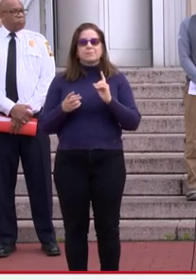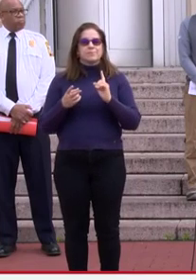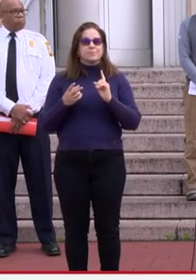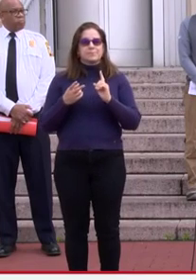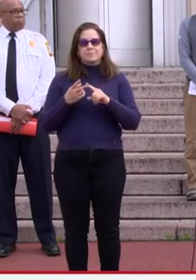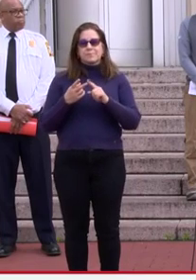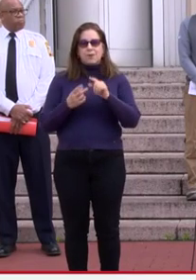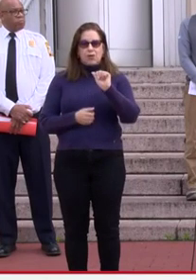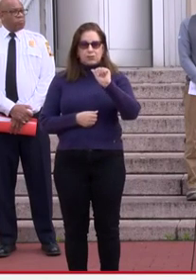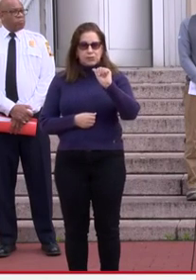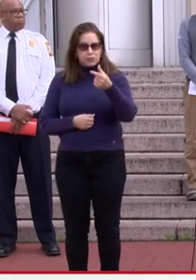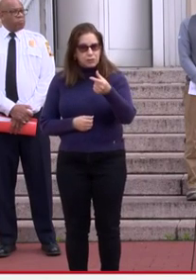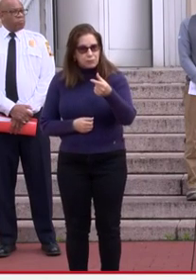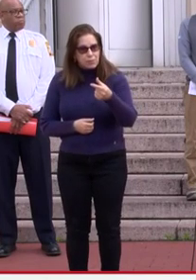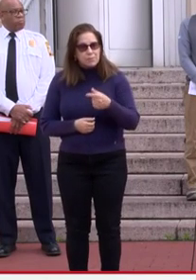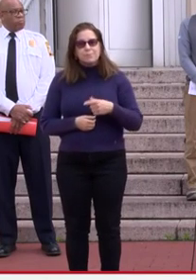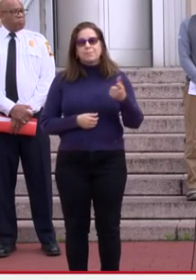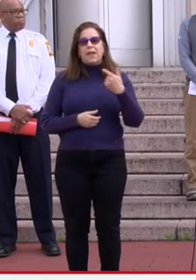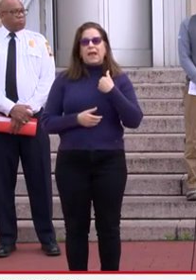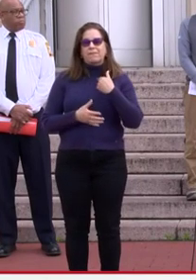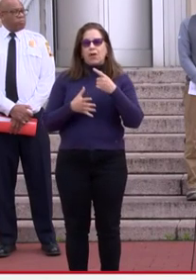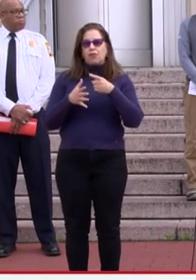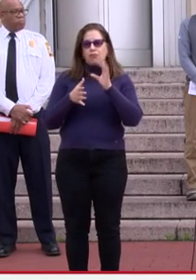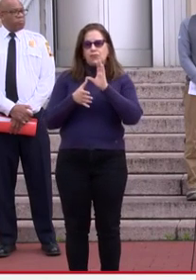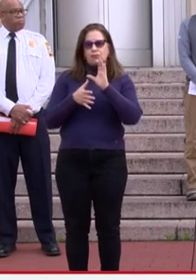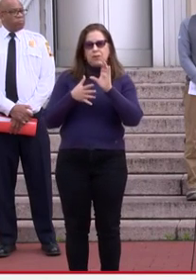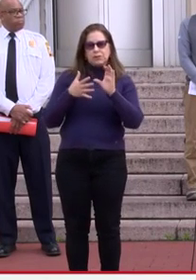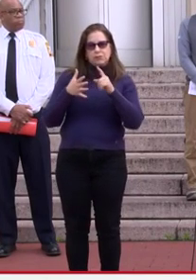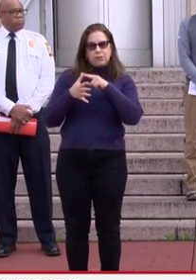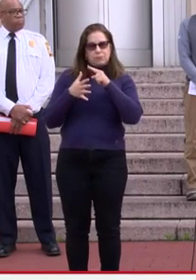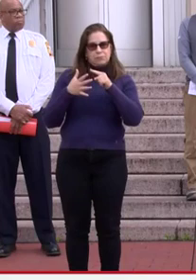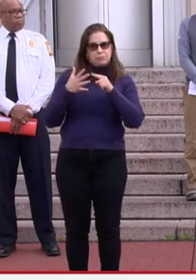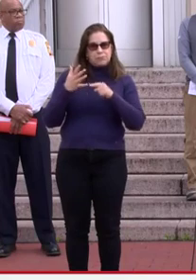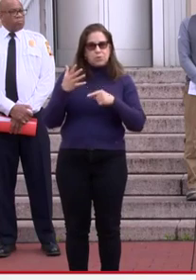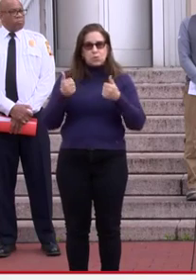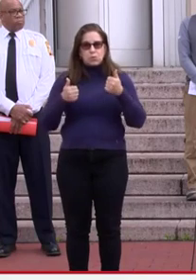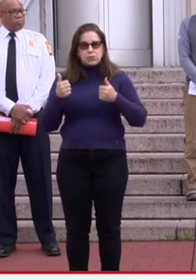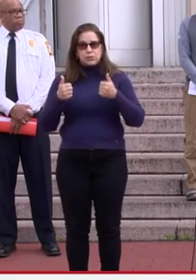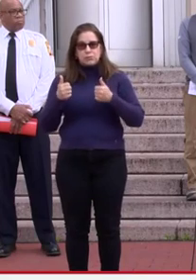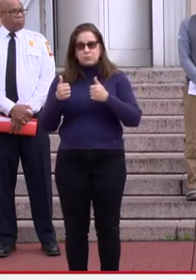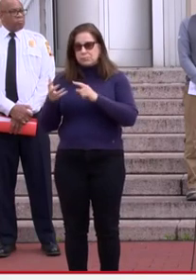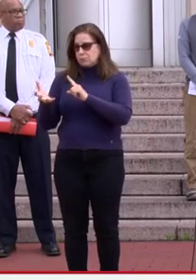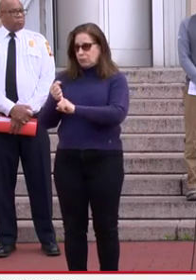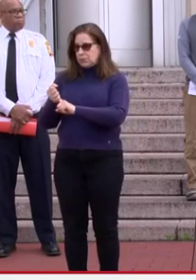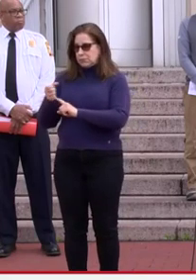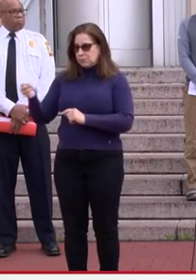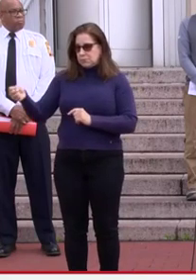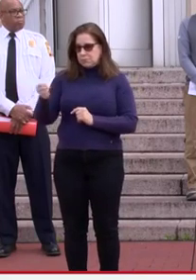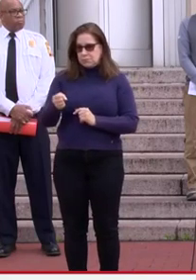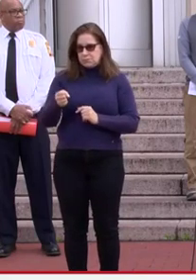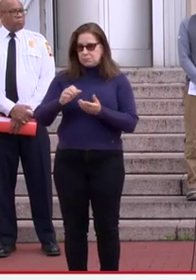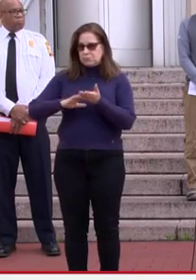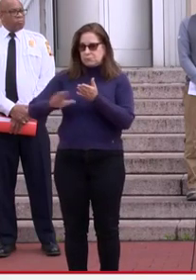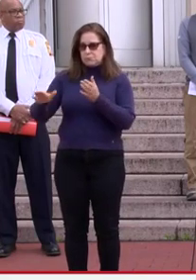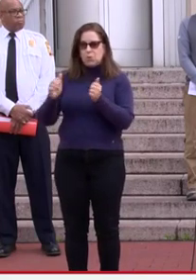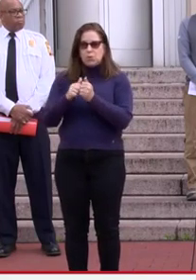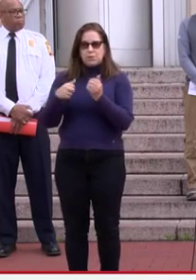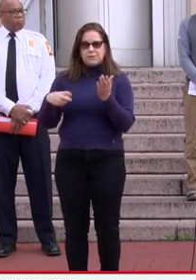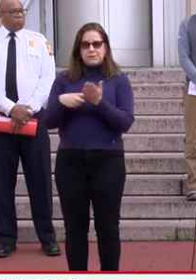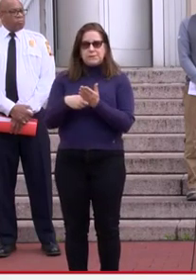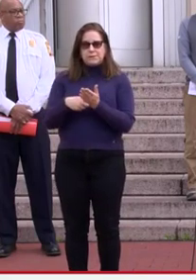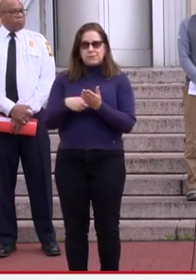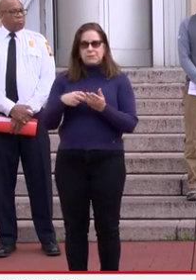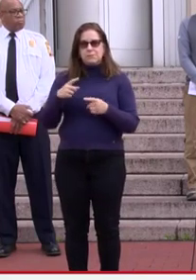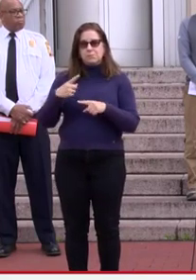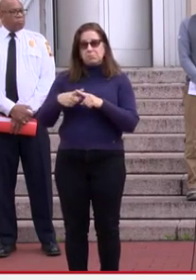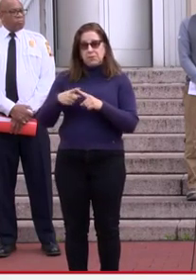will use to determine which arrestees will be released on citation pending a future court date. I think